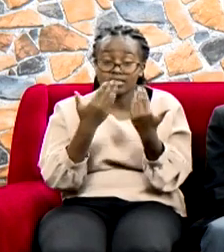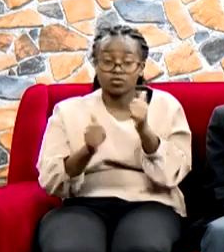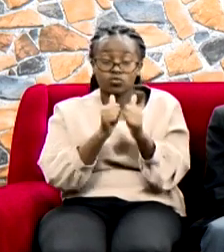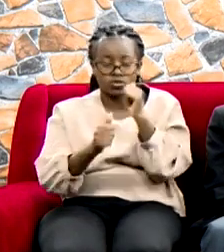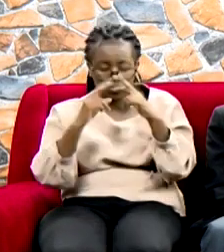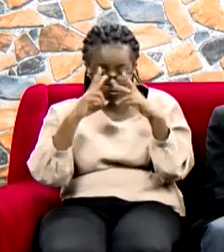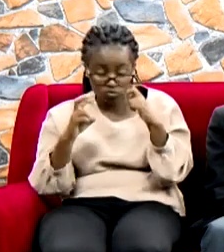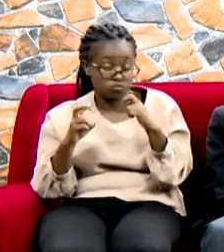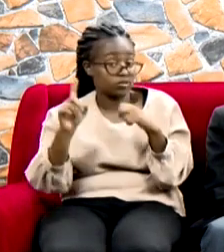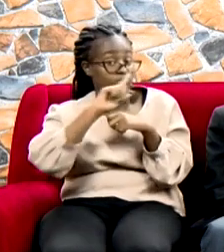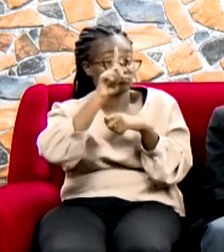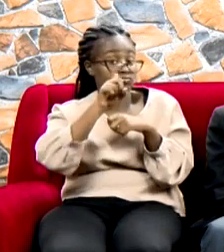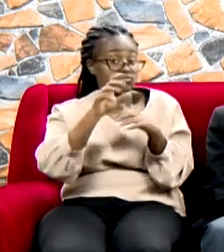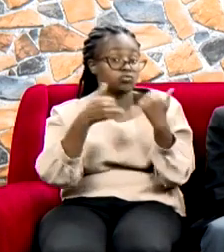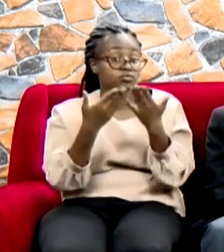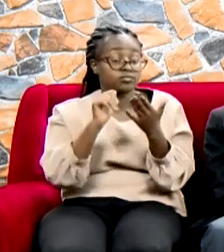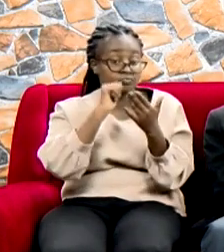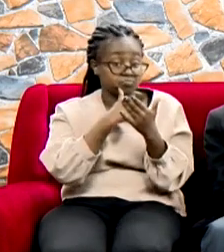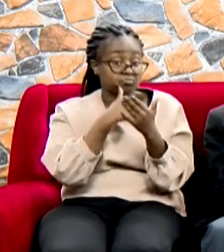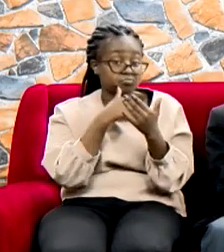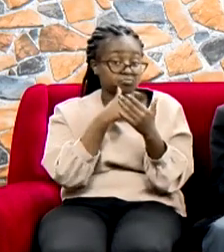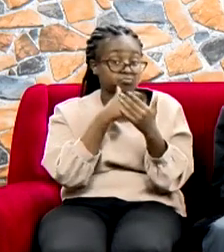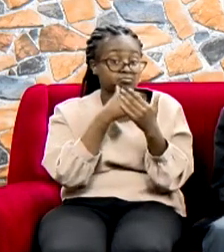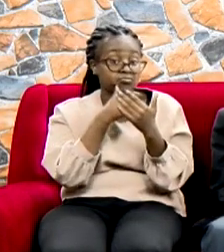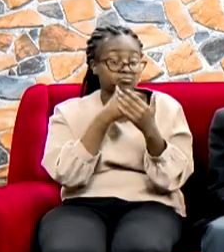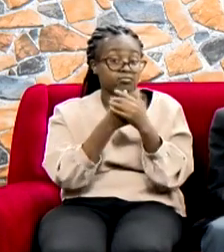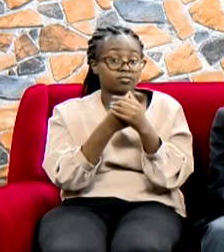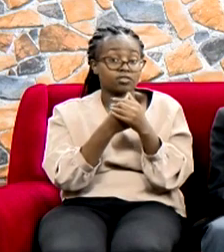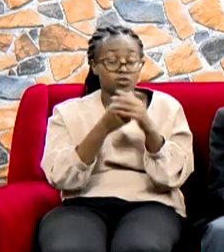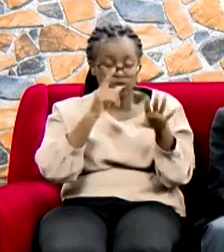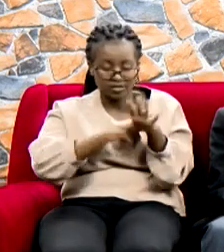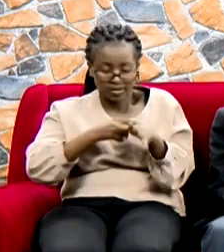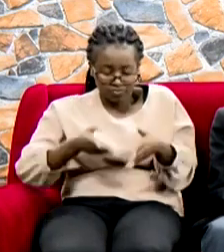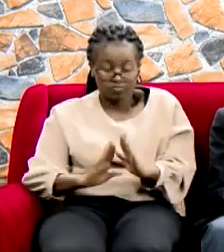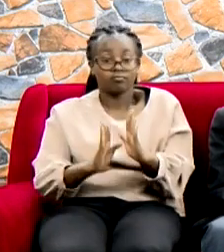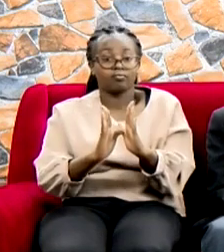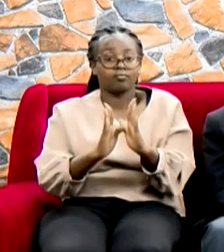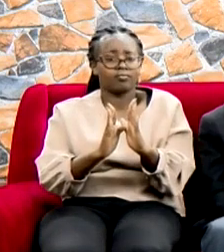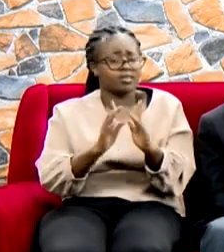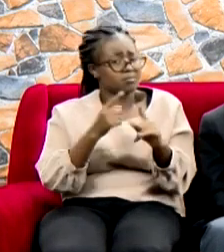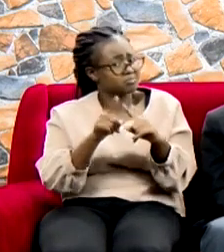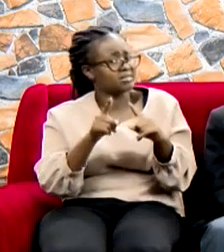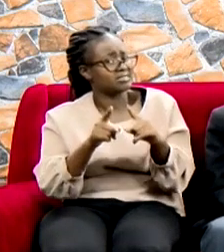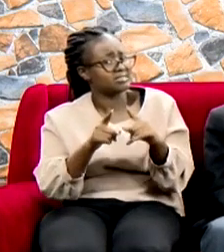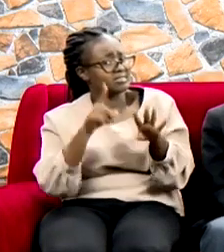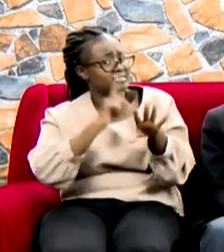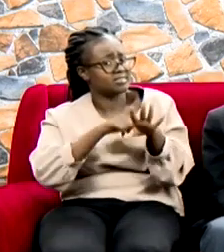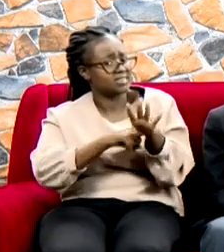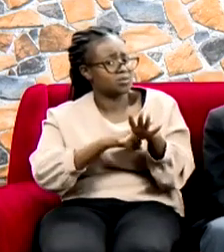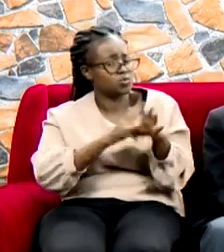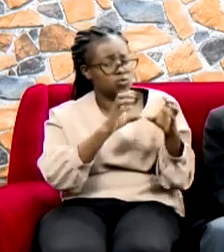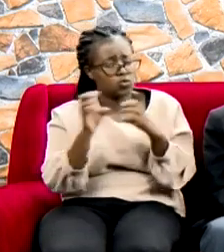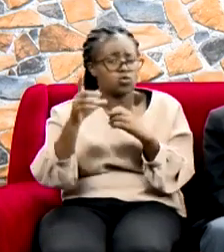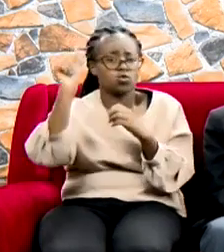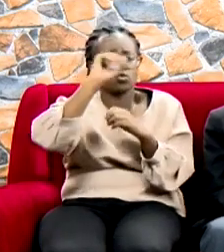are usually checked to give us the telltale sign. Now those ones are checked at birth. At birth. Yeah. No, but So, even when you do